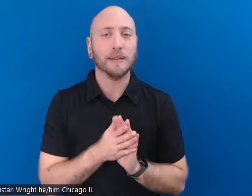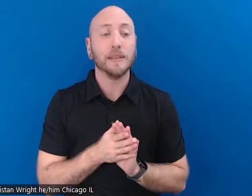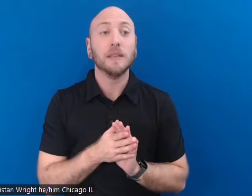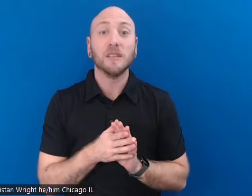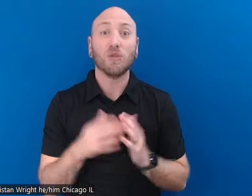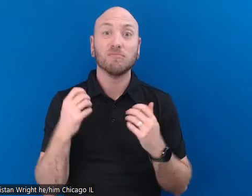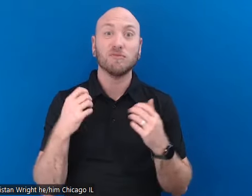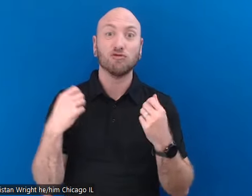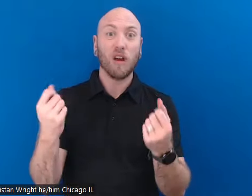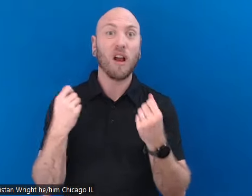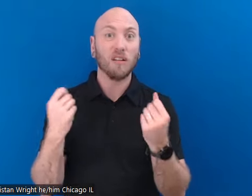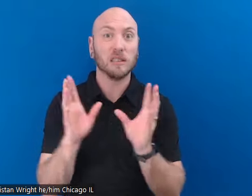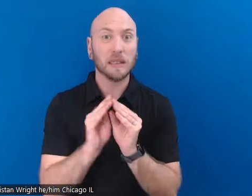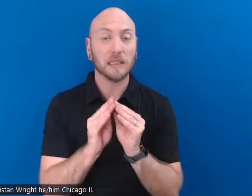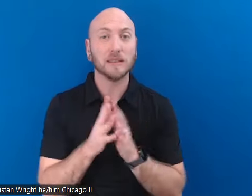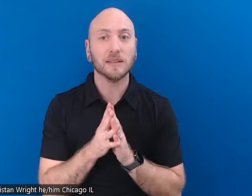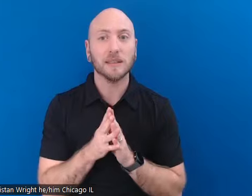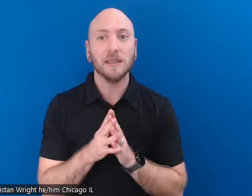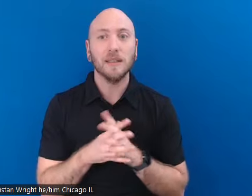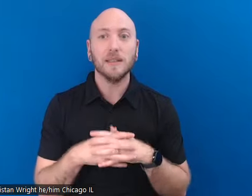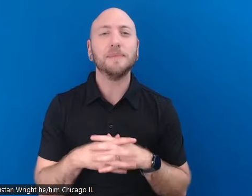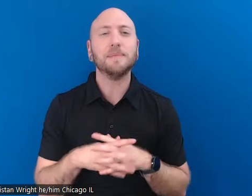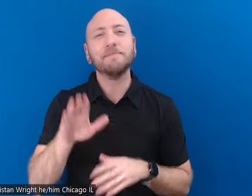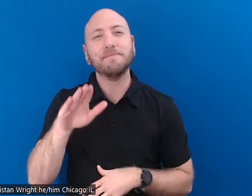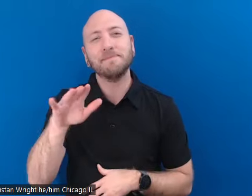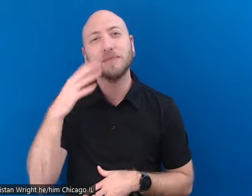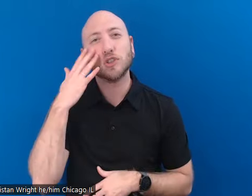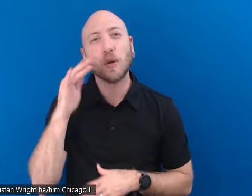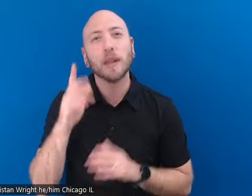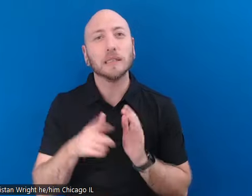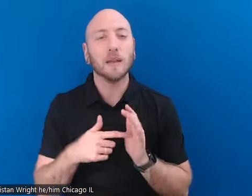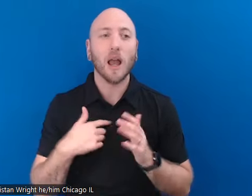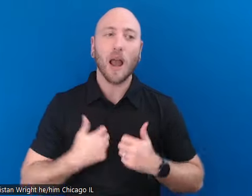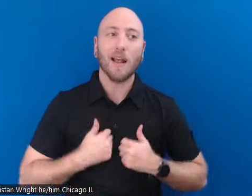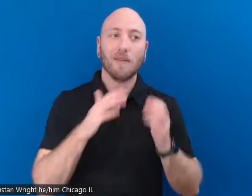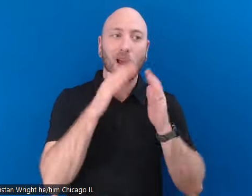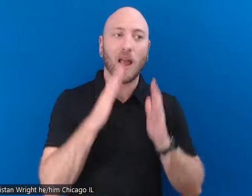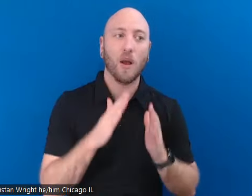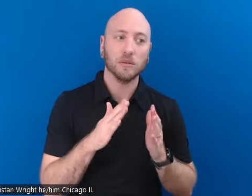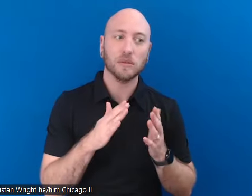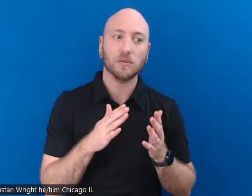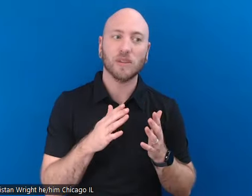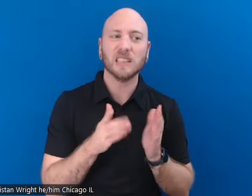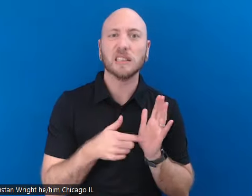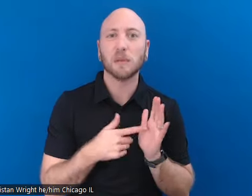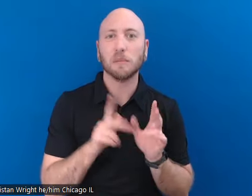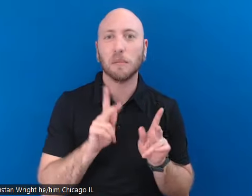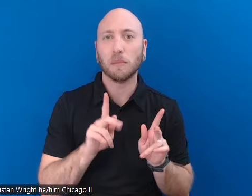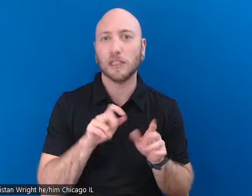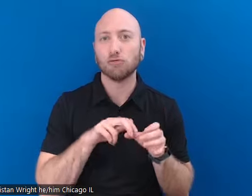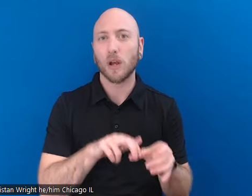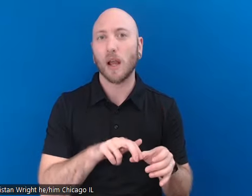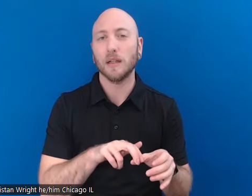house. Sometimes there weren't guys to pick at the house I'm in that needed rides. So I found a sober